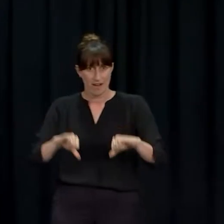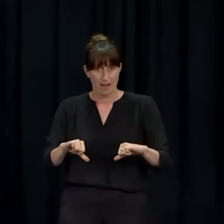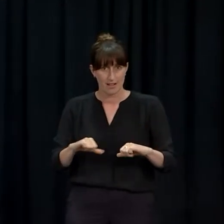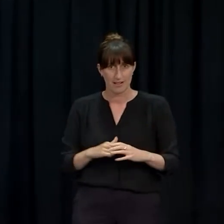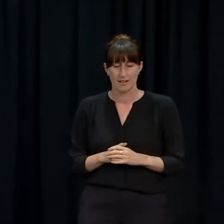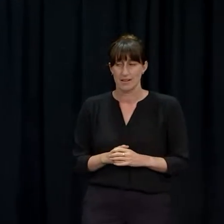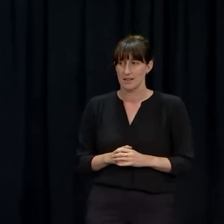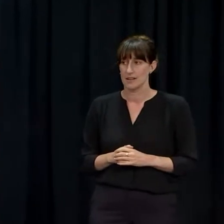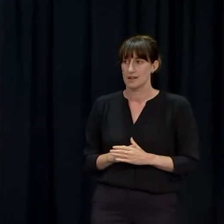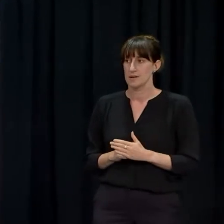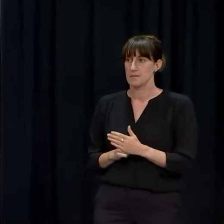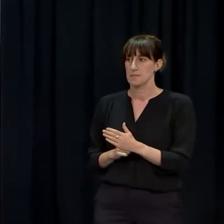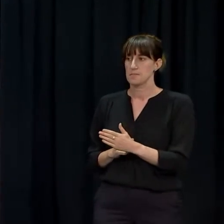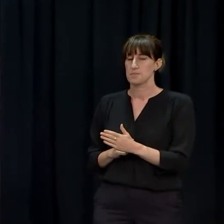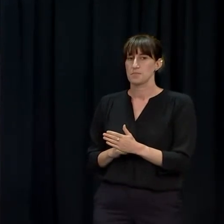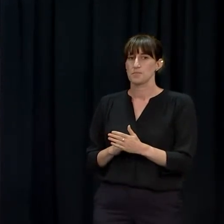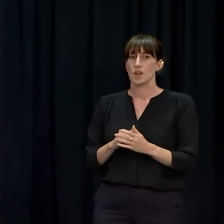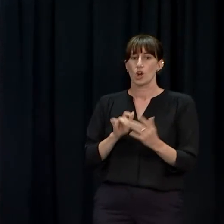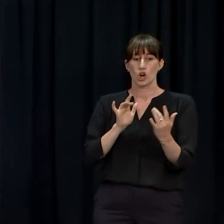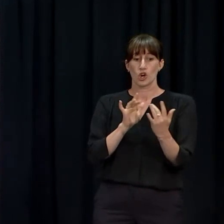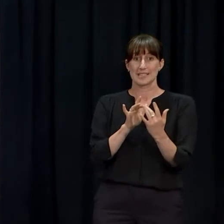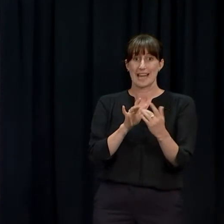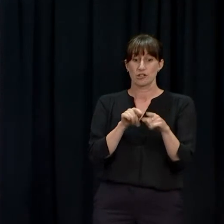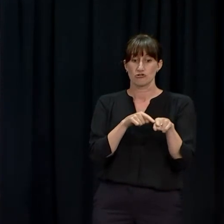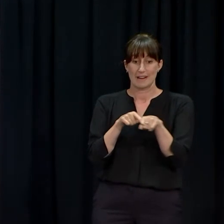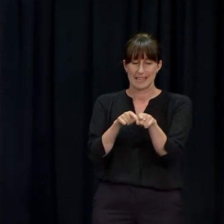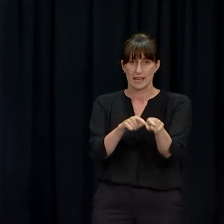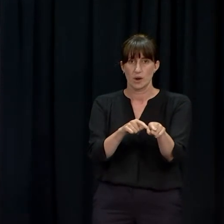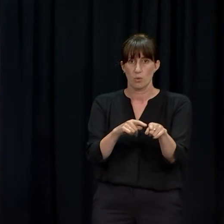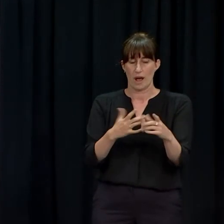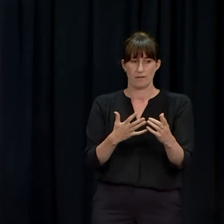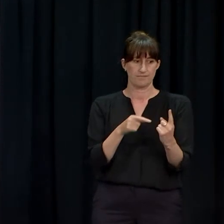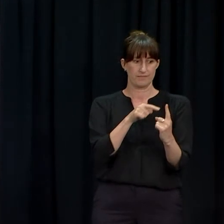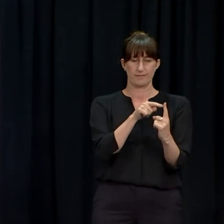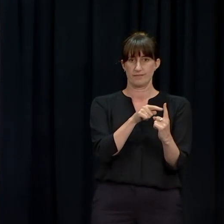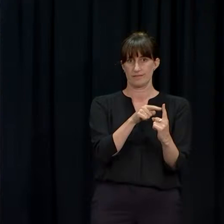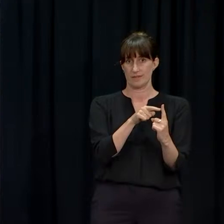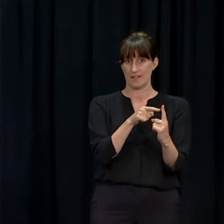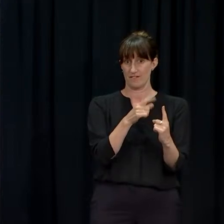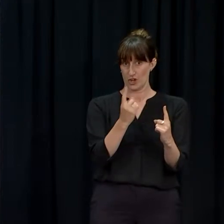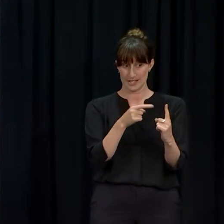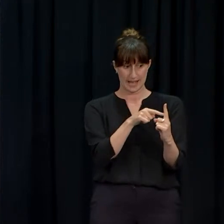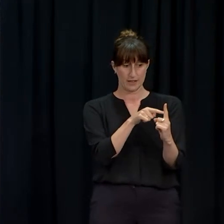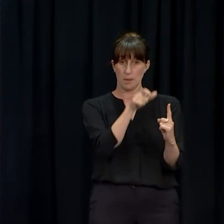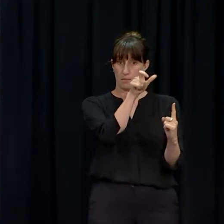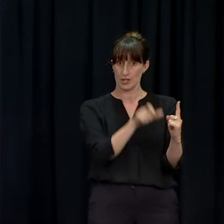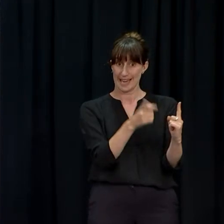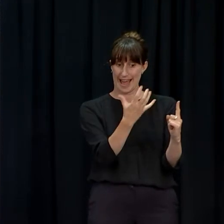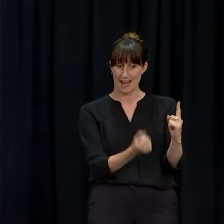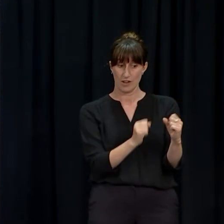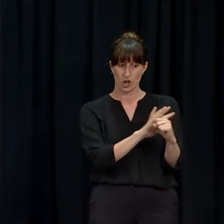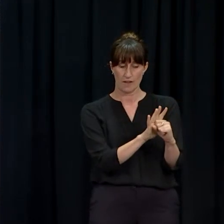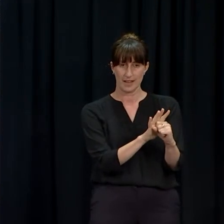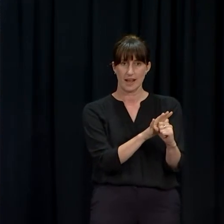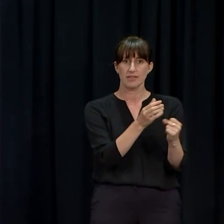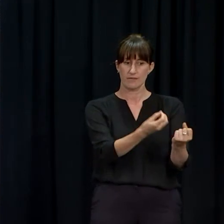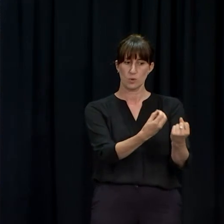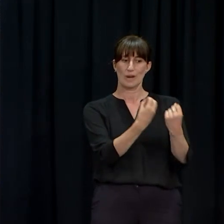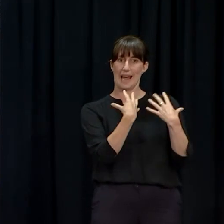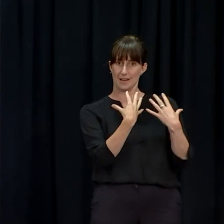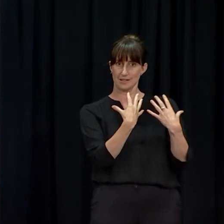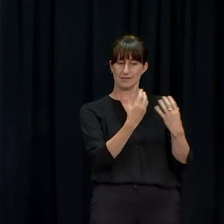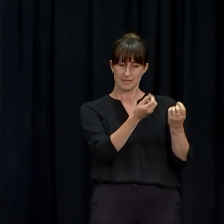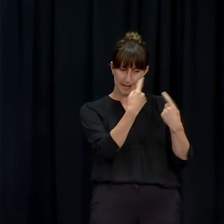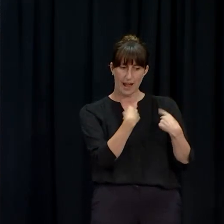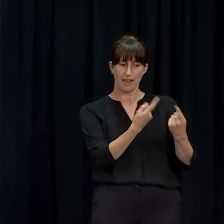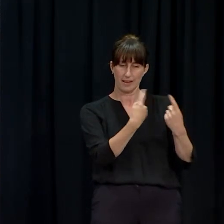two things. Either the case has to identify those people as a contact, and that is subject to error. People